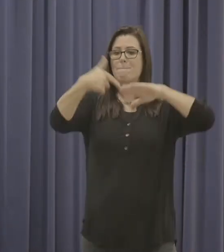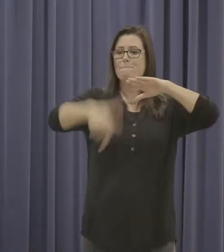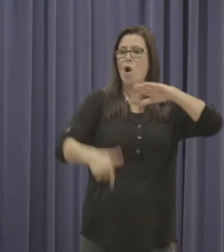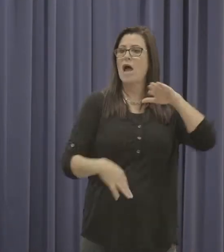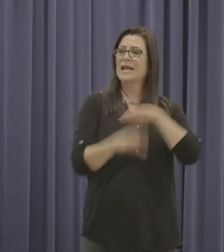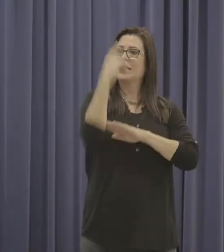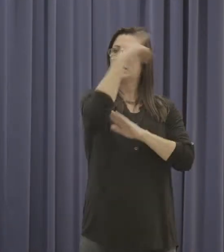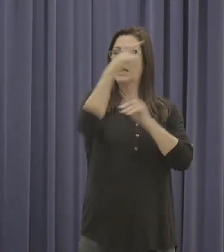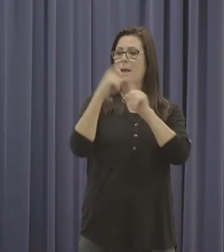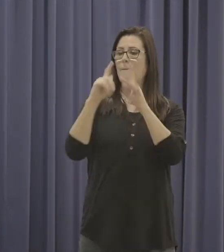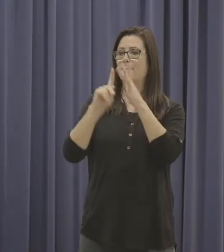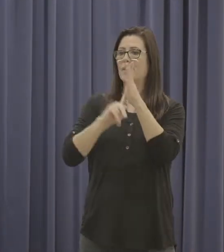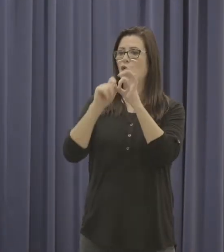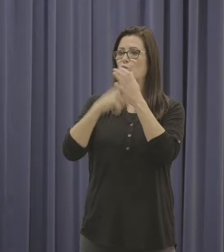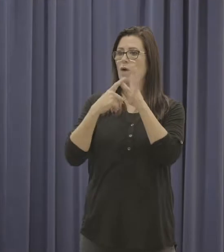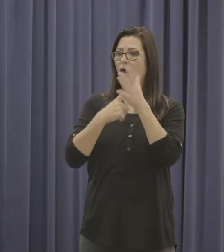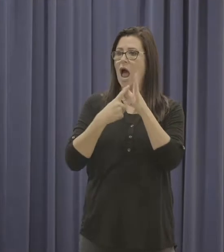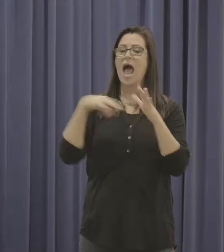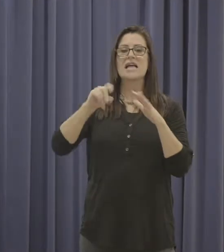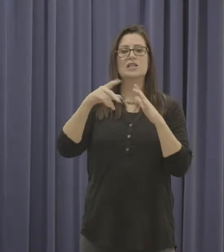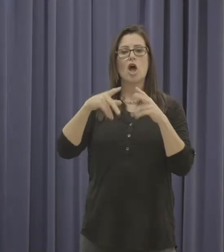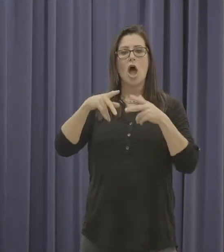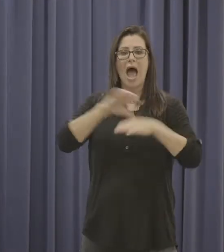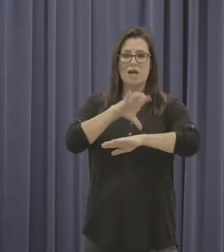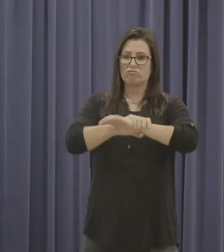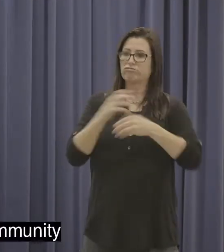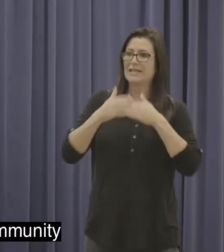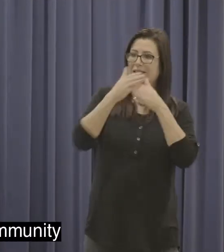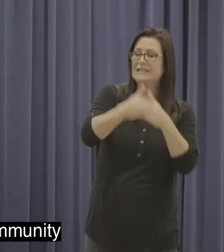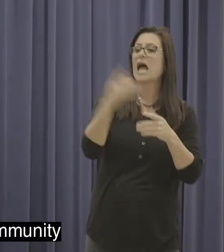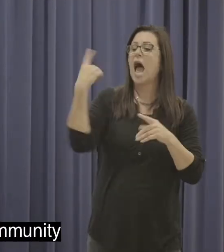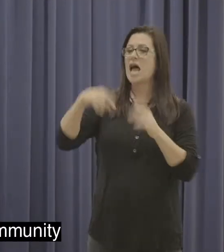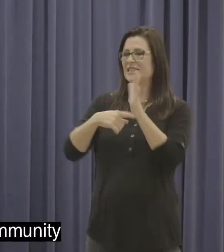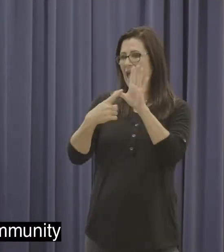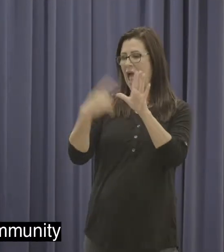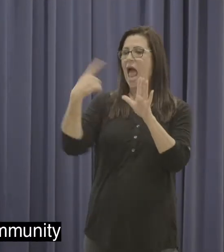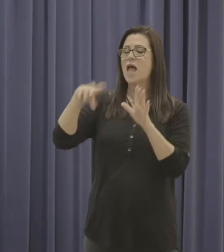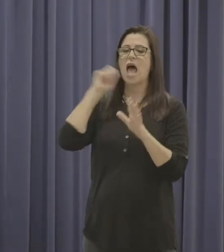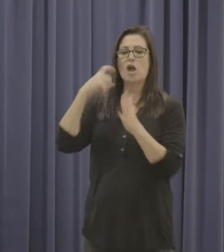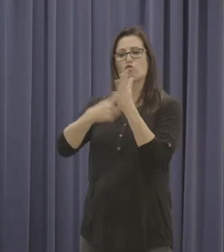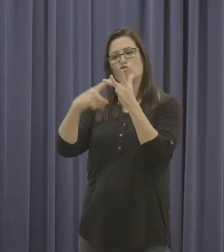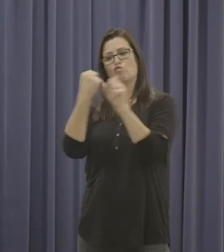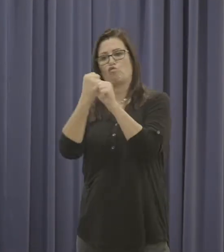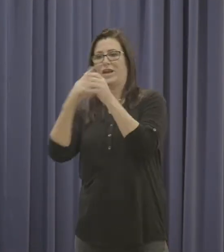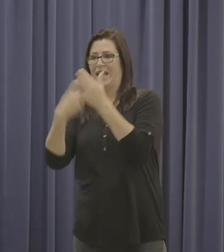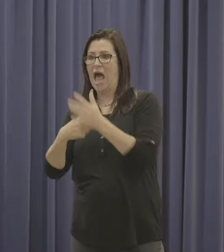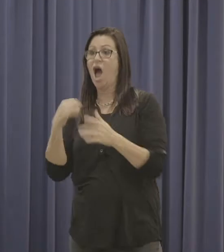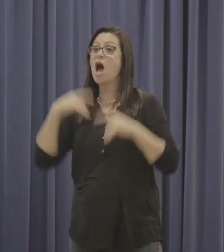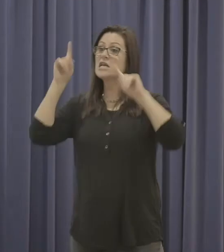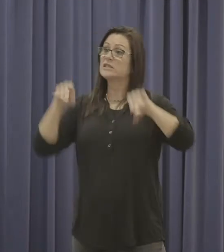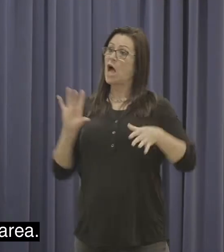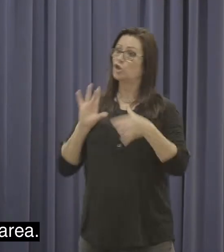in the Pilbara as a trade assistant and a rigger. I've been involved with the deaf community since around